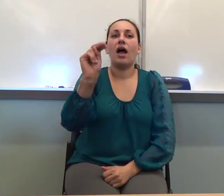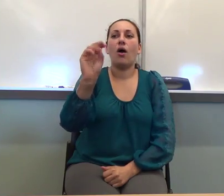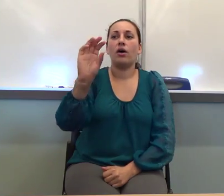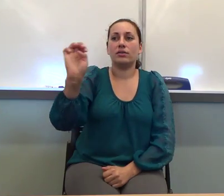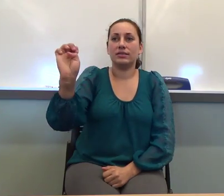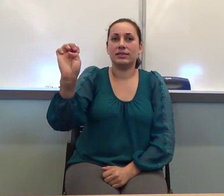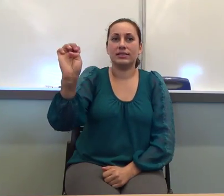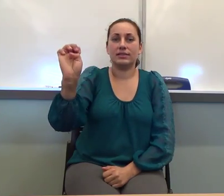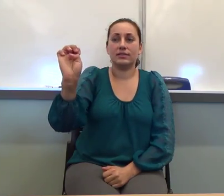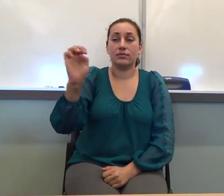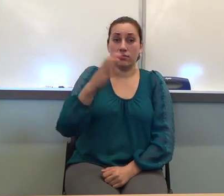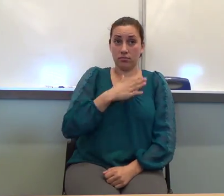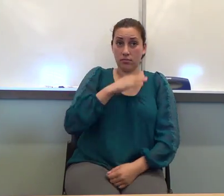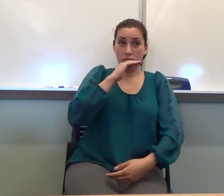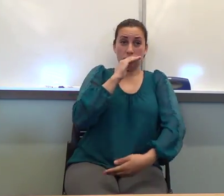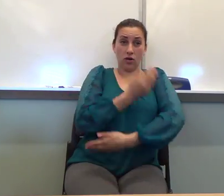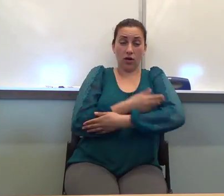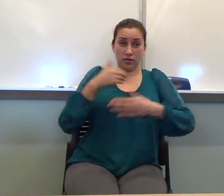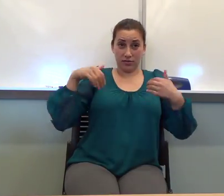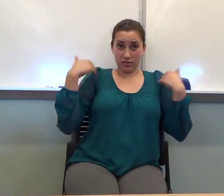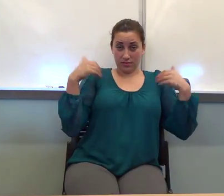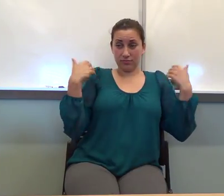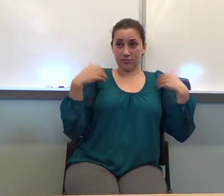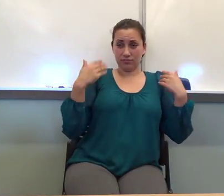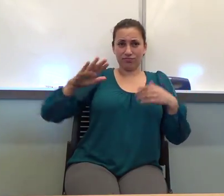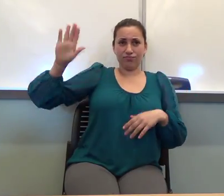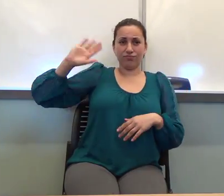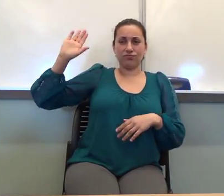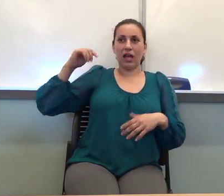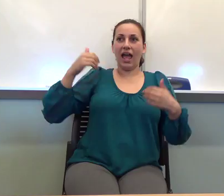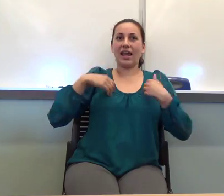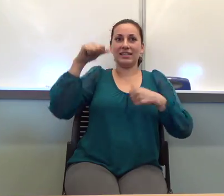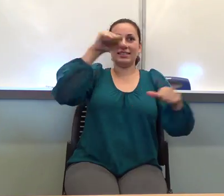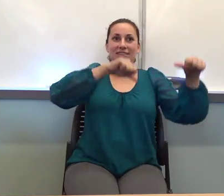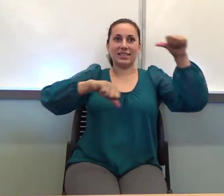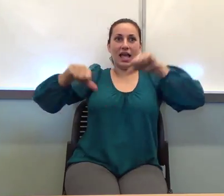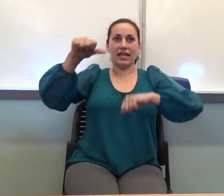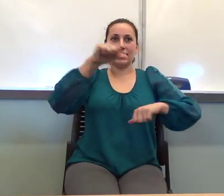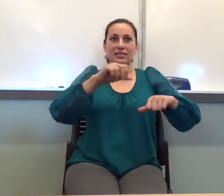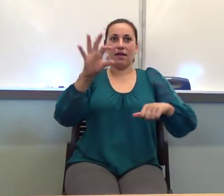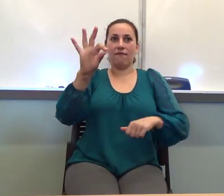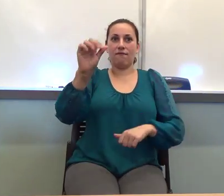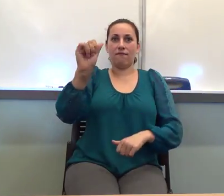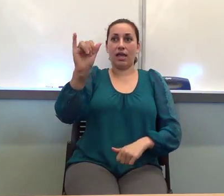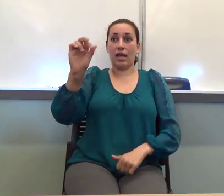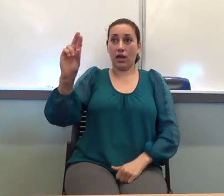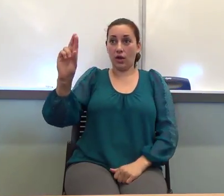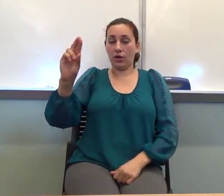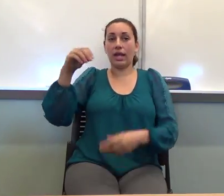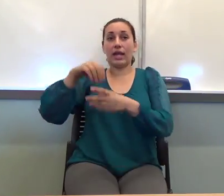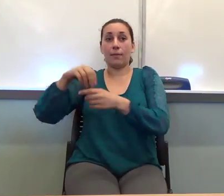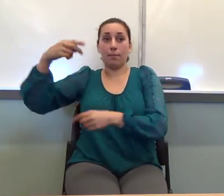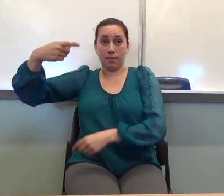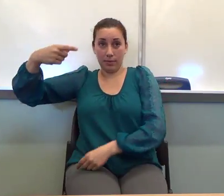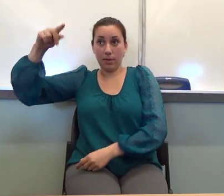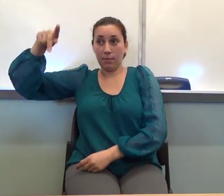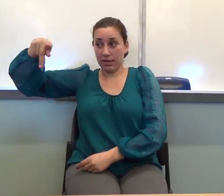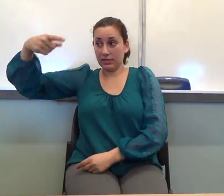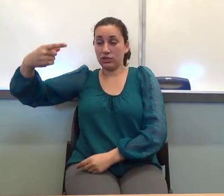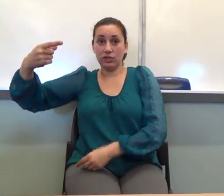When my daughter was very young, they had a science fair in Pacific Grove, and we went